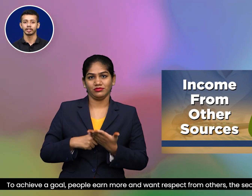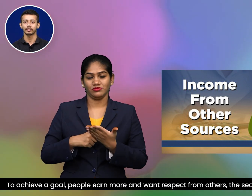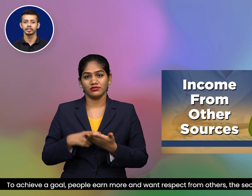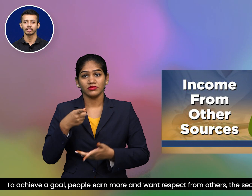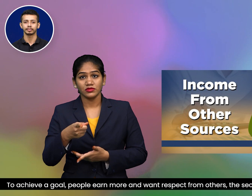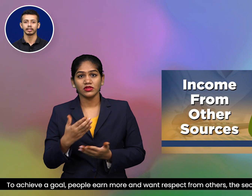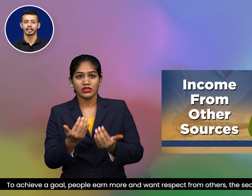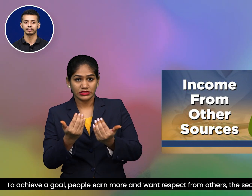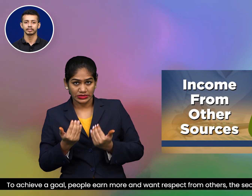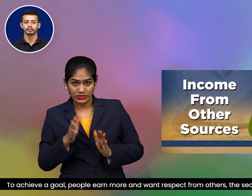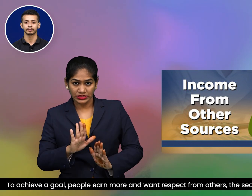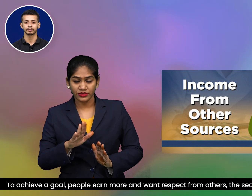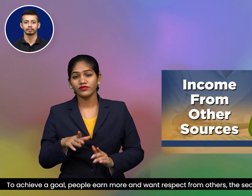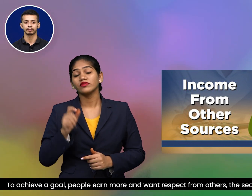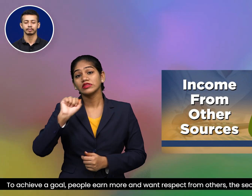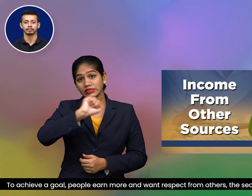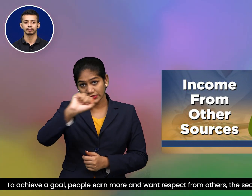the security of their lives,